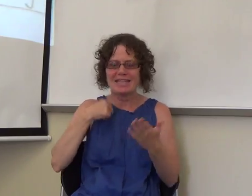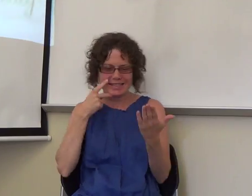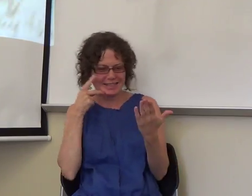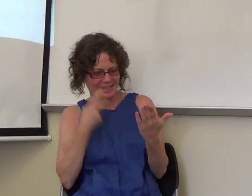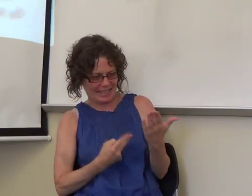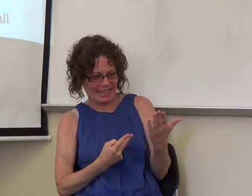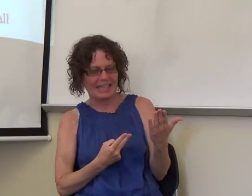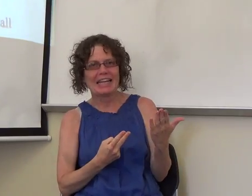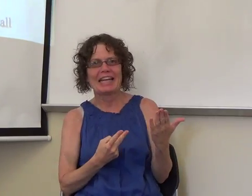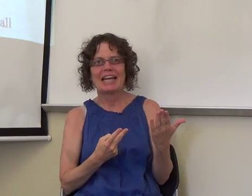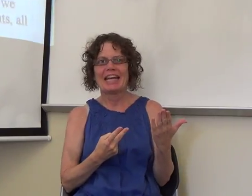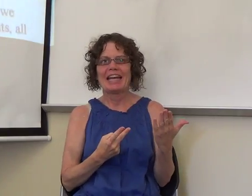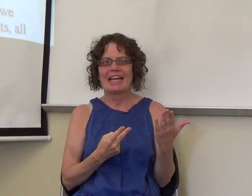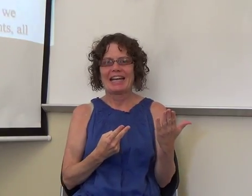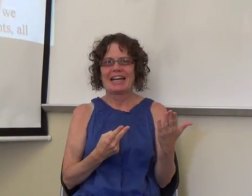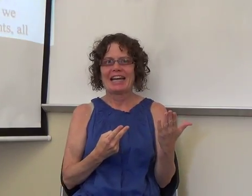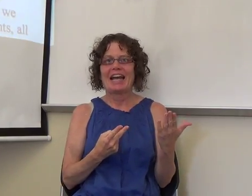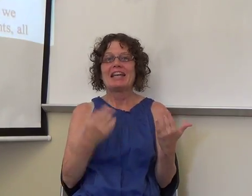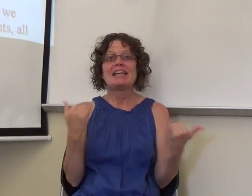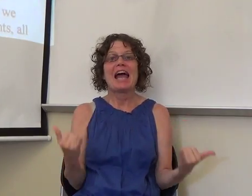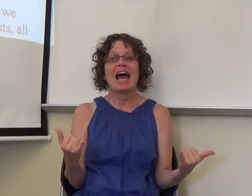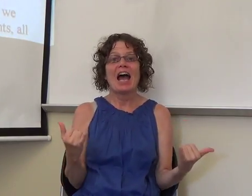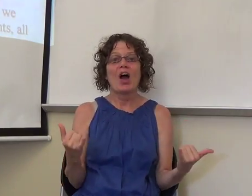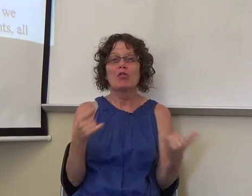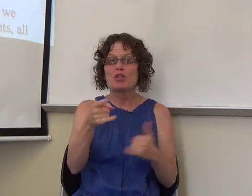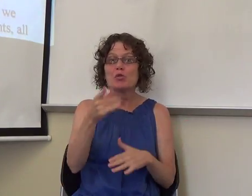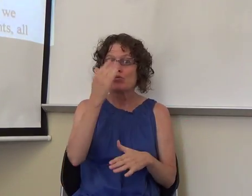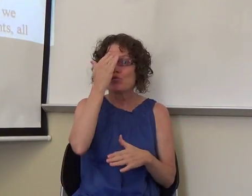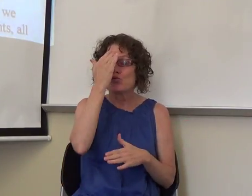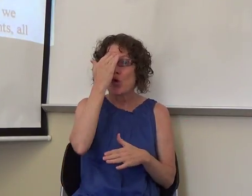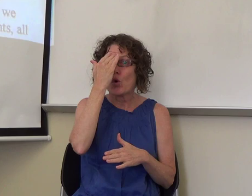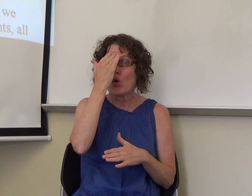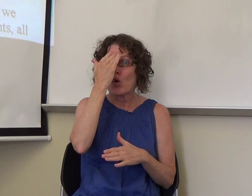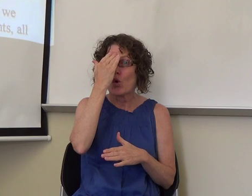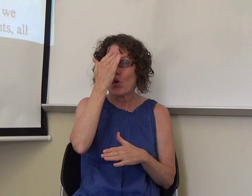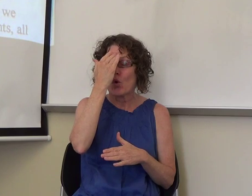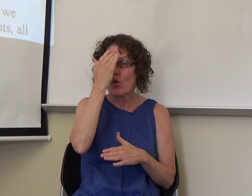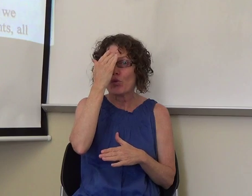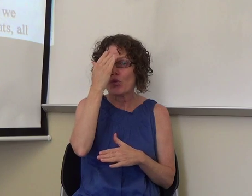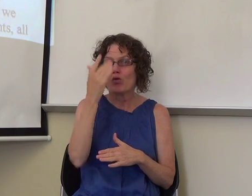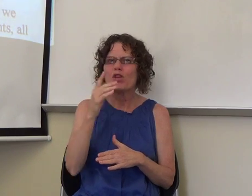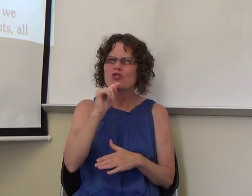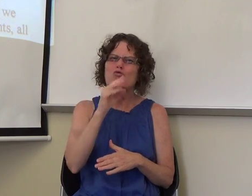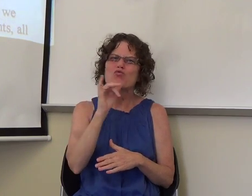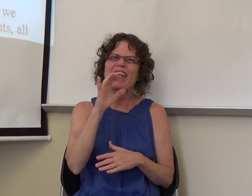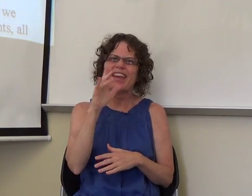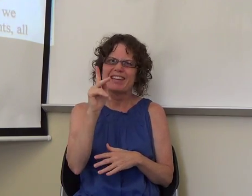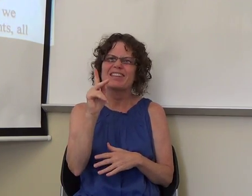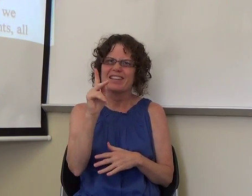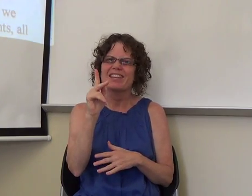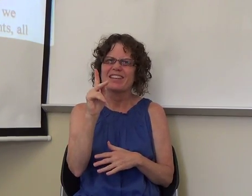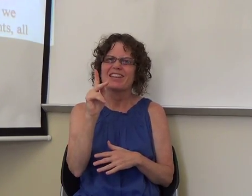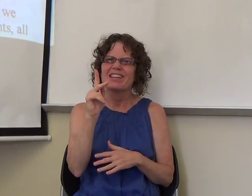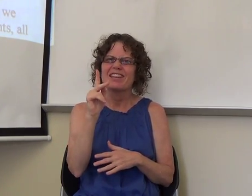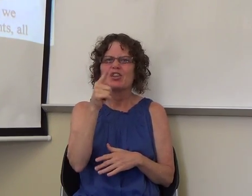if now that you know the key, now that you know the trick here, you can kind of tell what I was looking